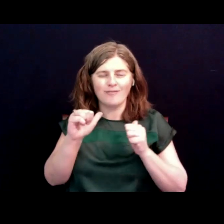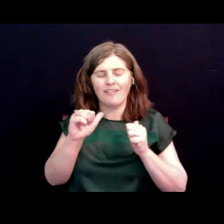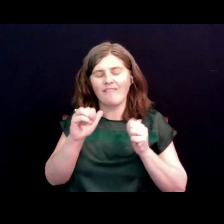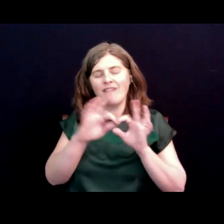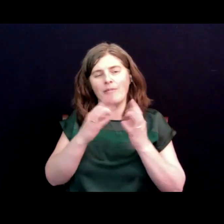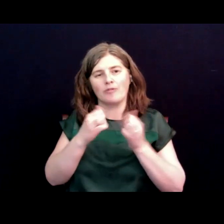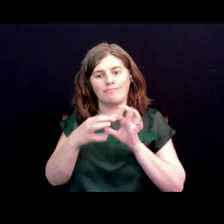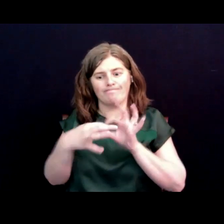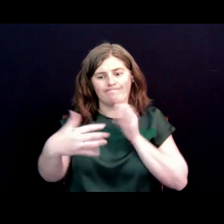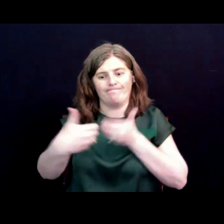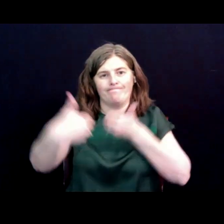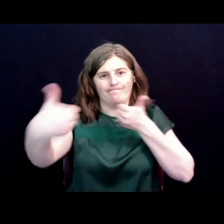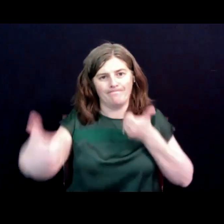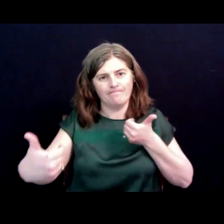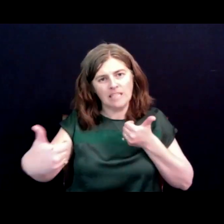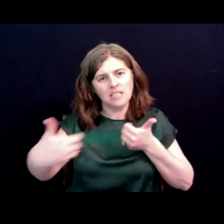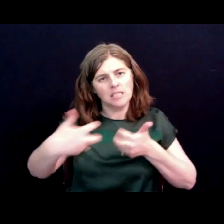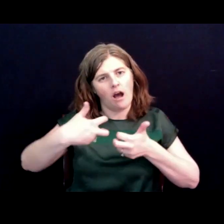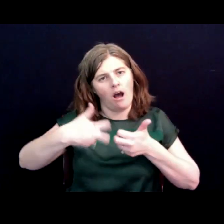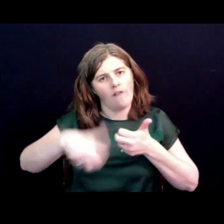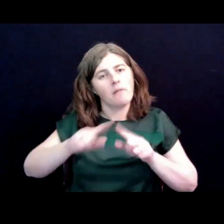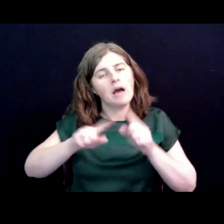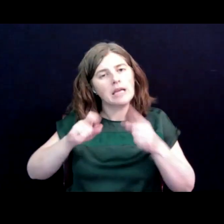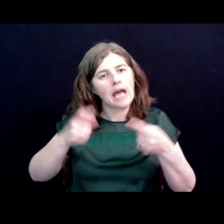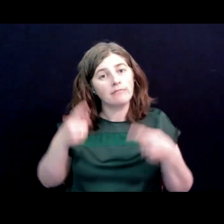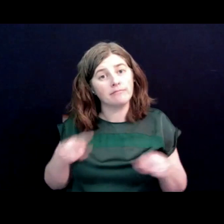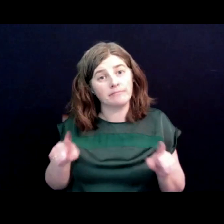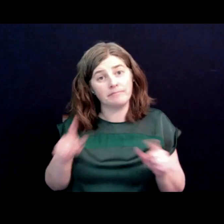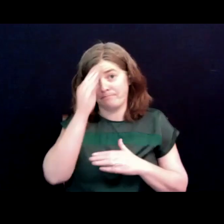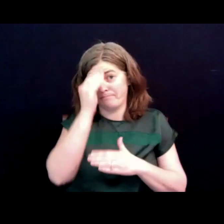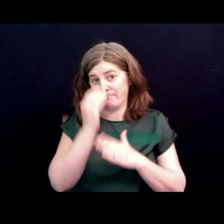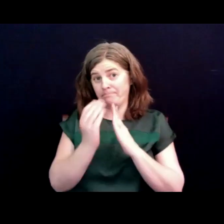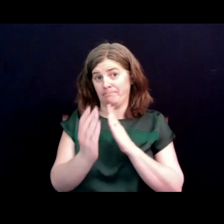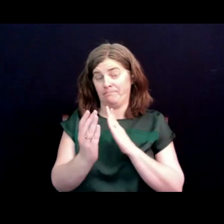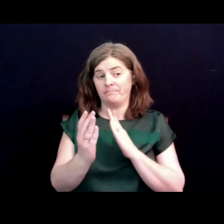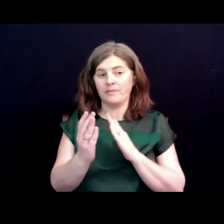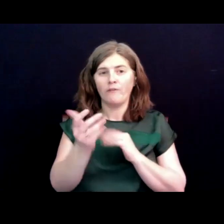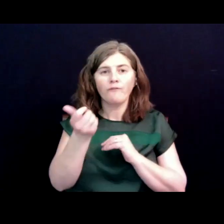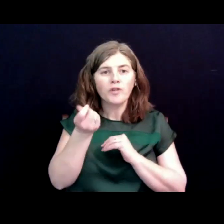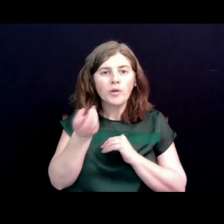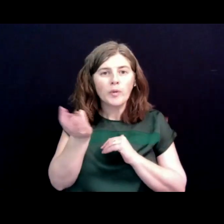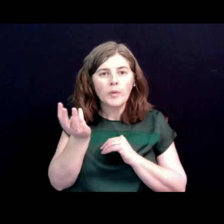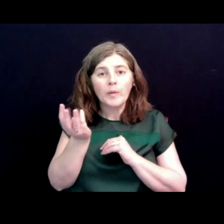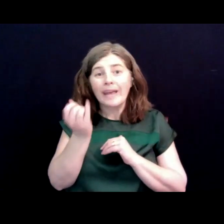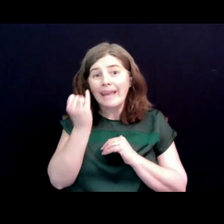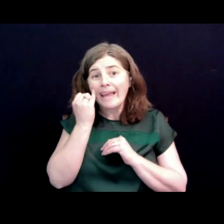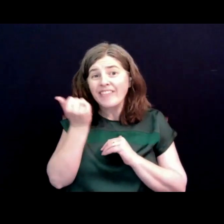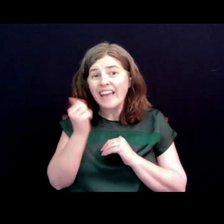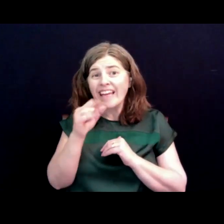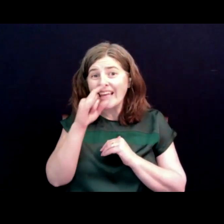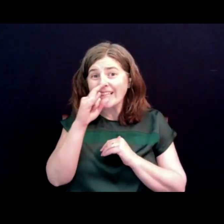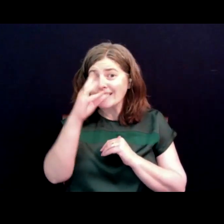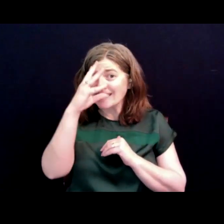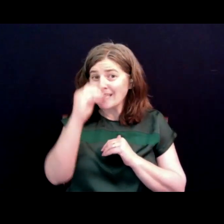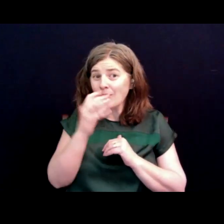one that's tough, but certainly can be done. I will share with you very few, if any, kids sleep with their parents when they